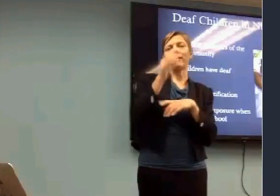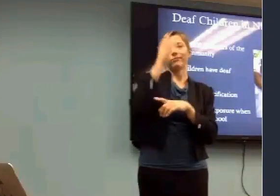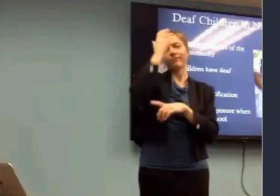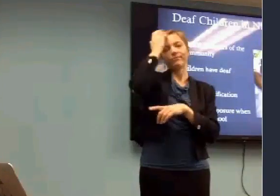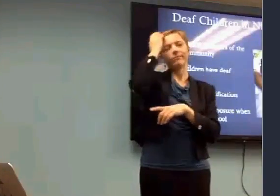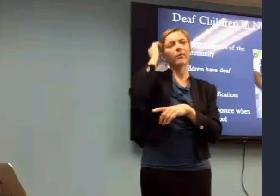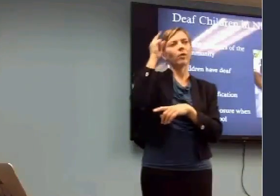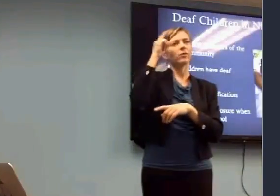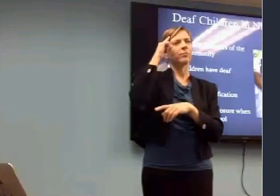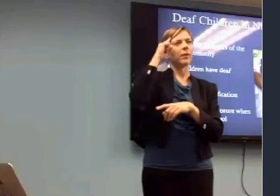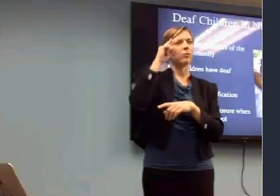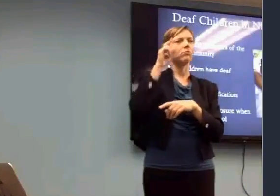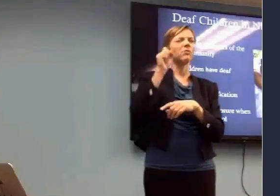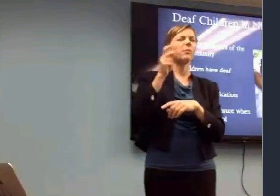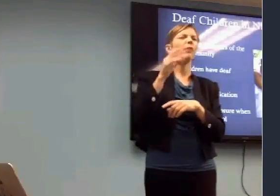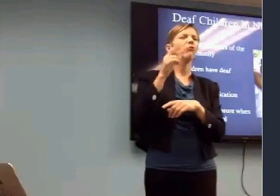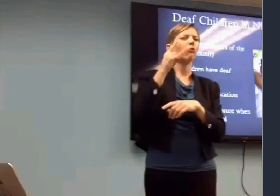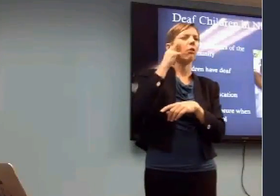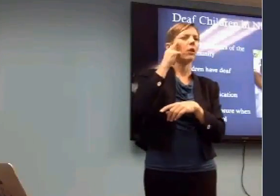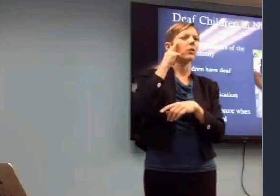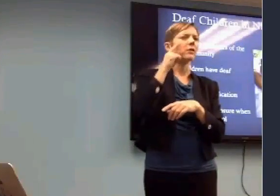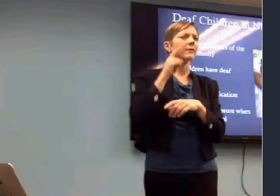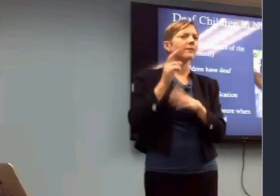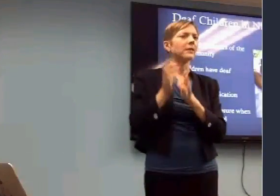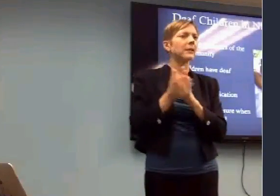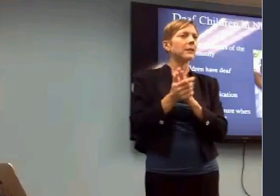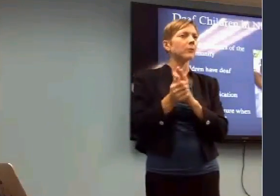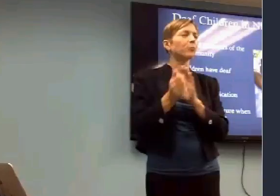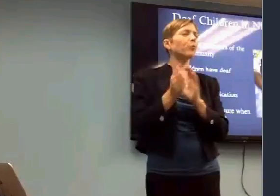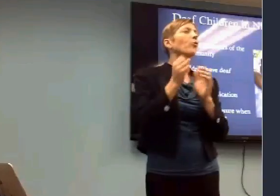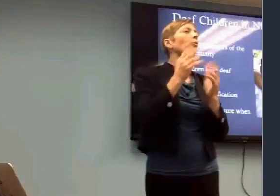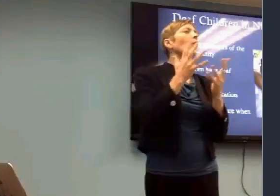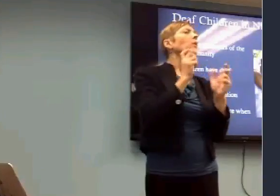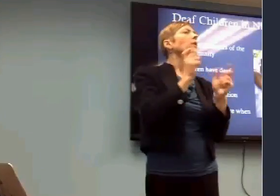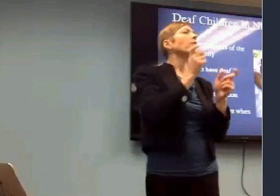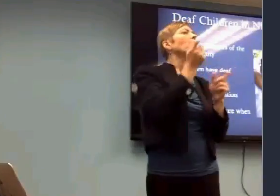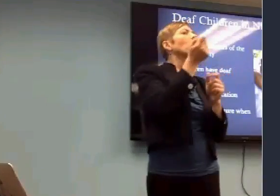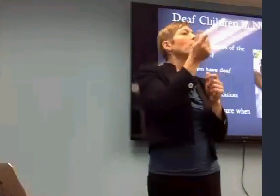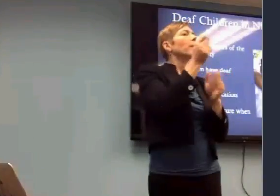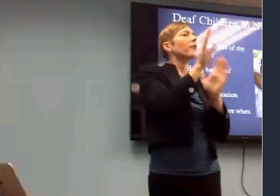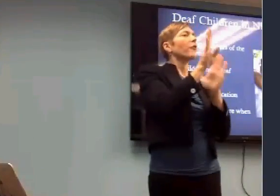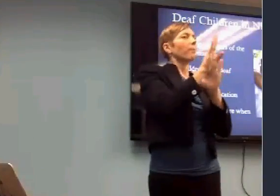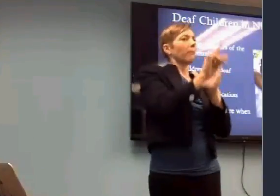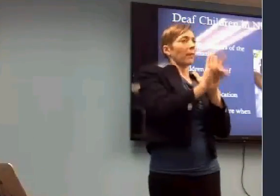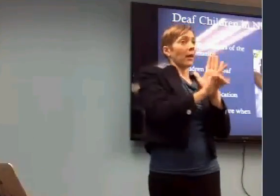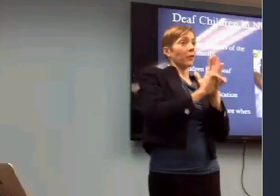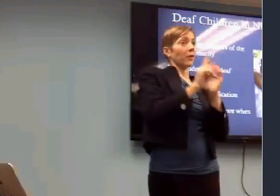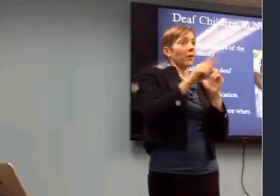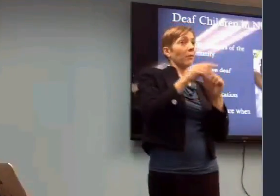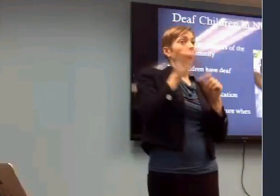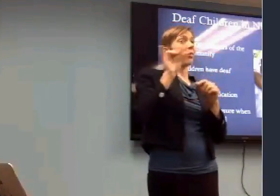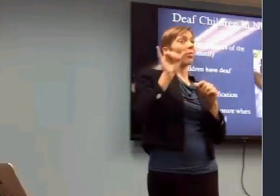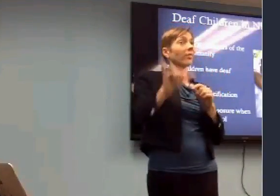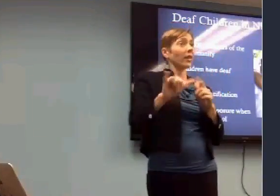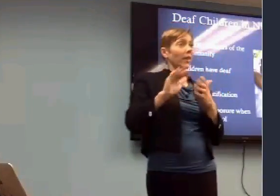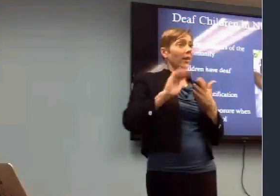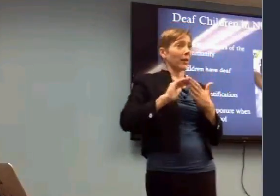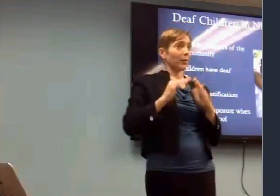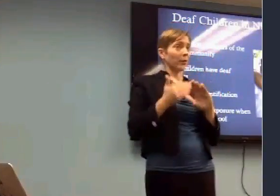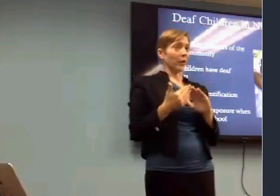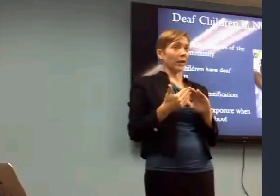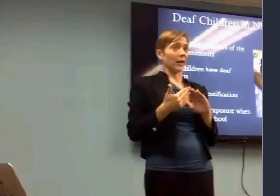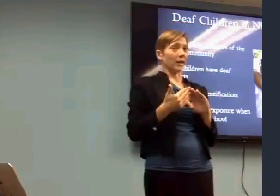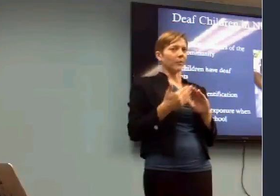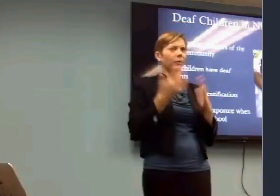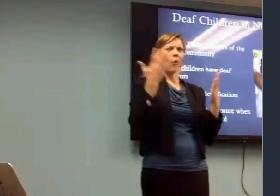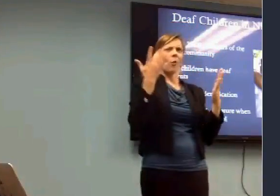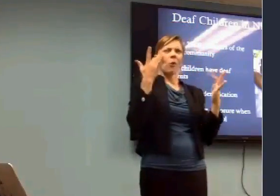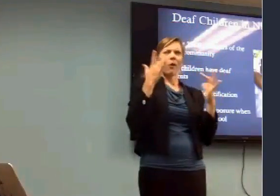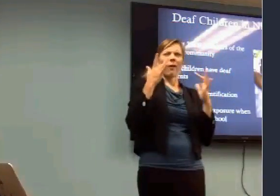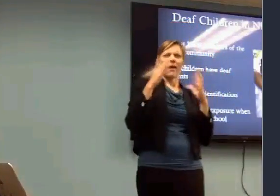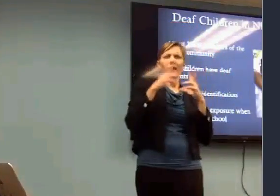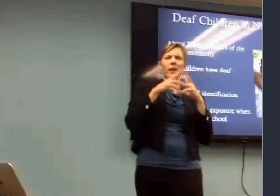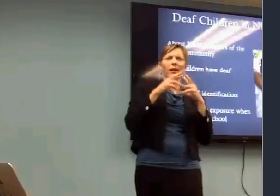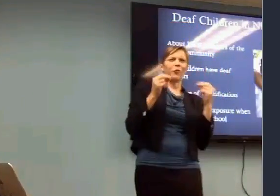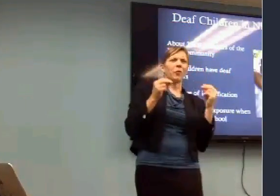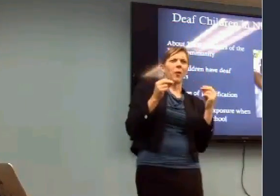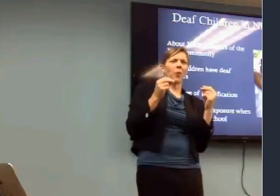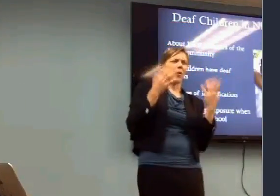relationships between their development of language and spatial cognition skills. But before I go into the research, I'd like to give you a little bit of